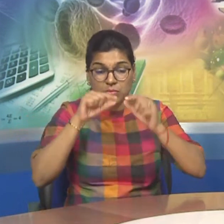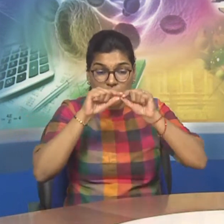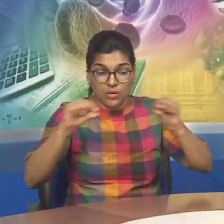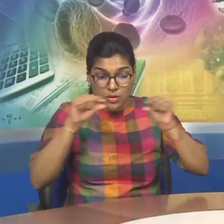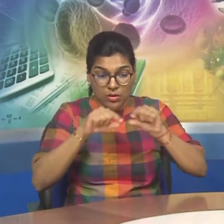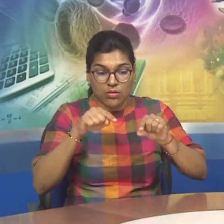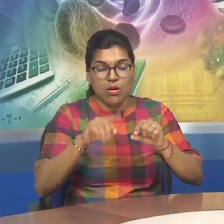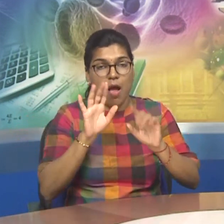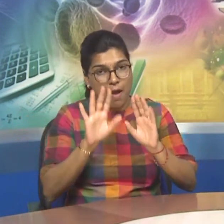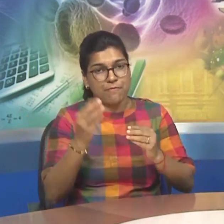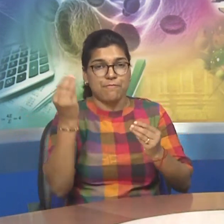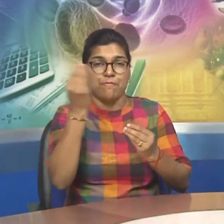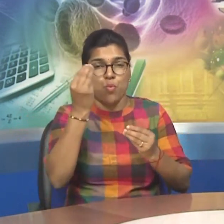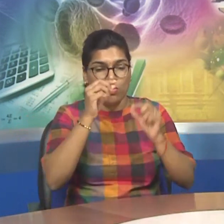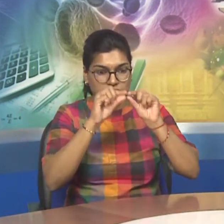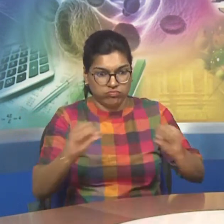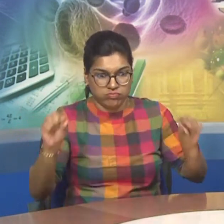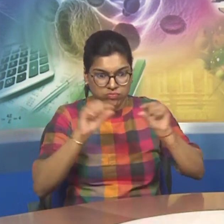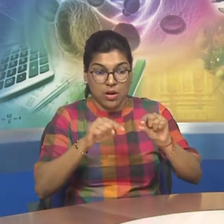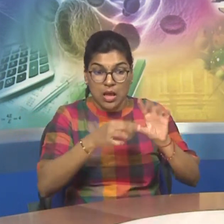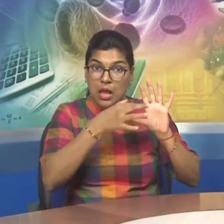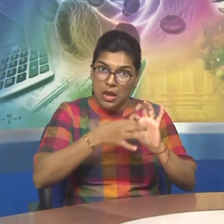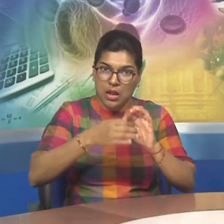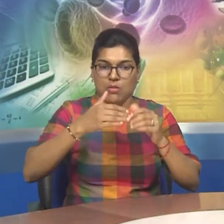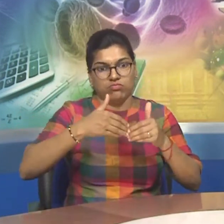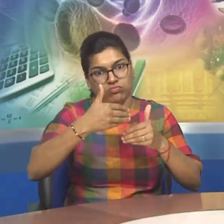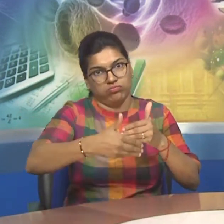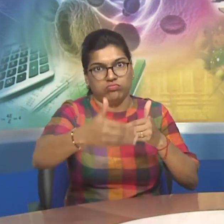Let us now read a few lines from the Atharva Veda,